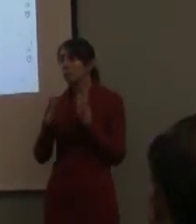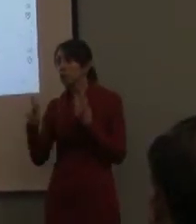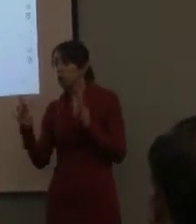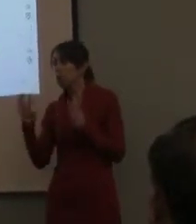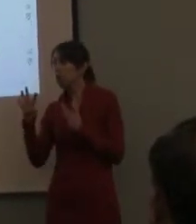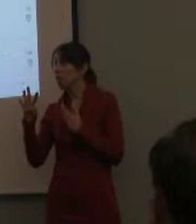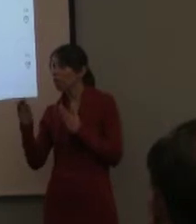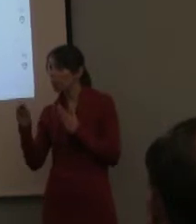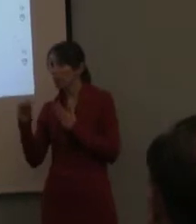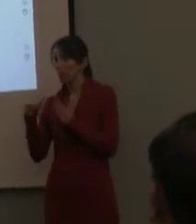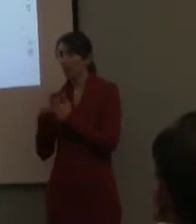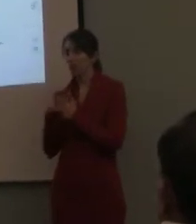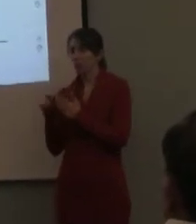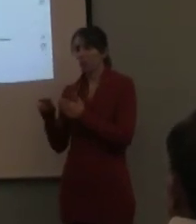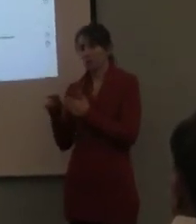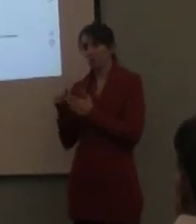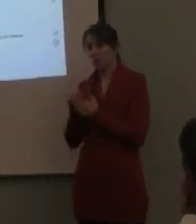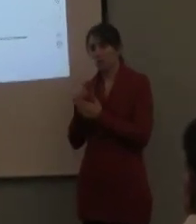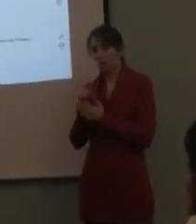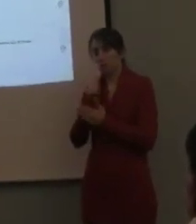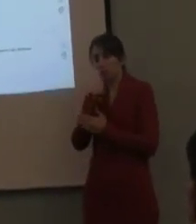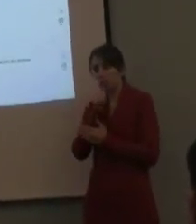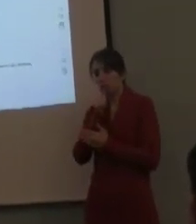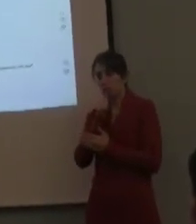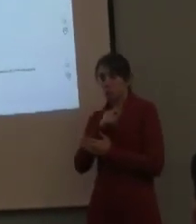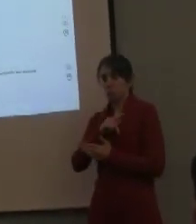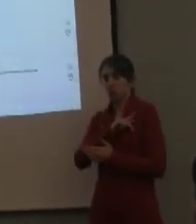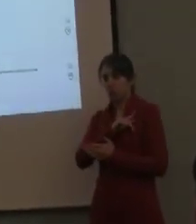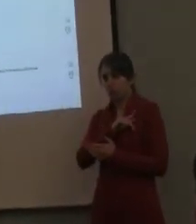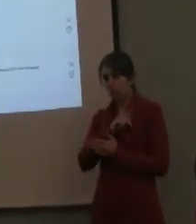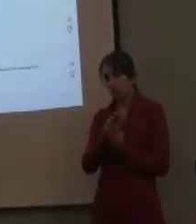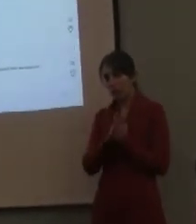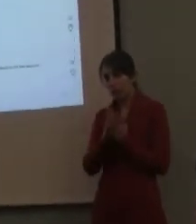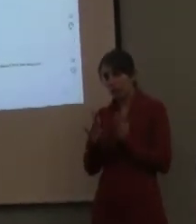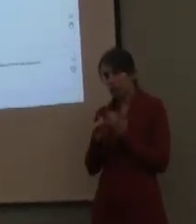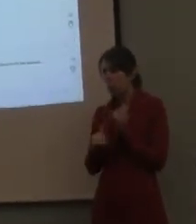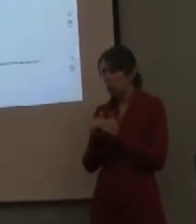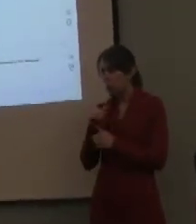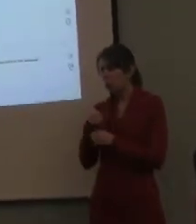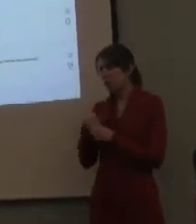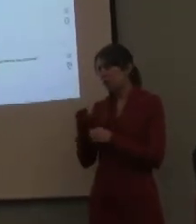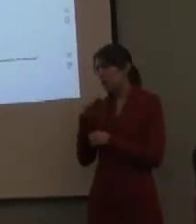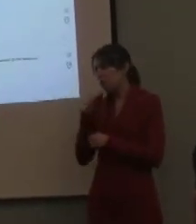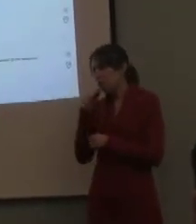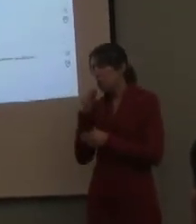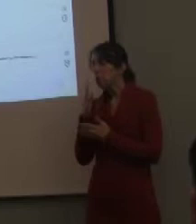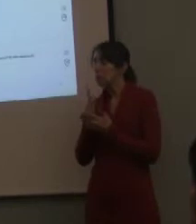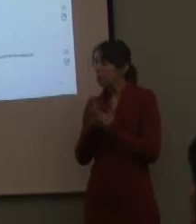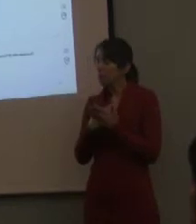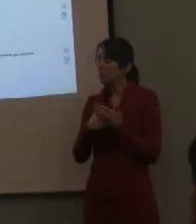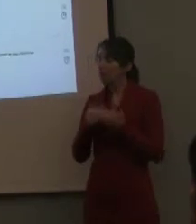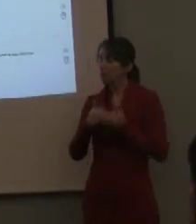40,000 books, mostly in their homes. Some of them have separate libraries.